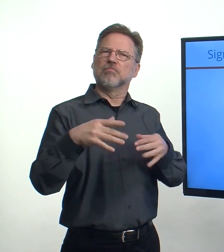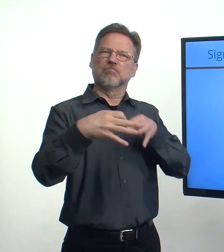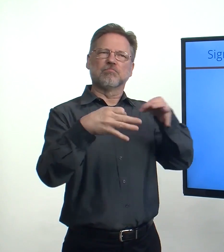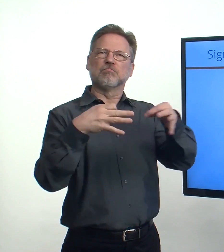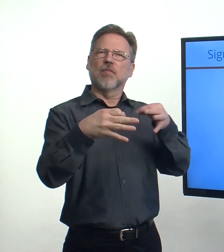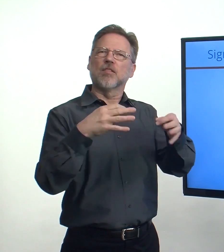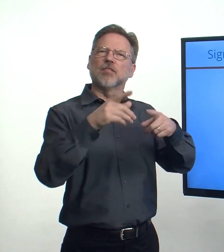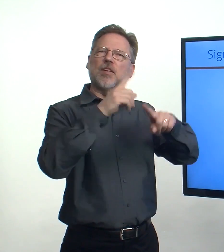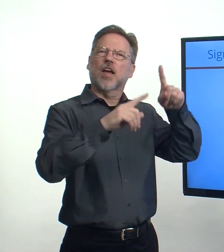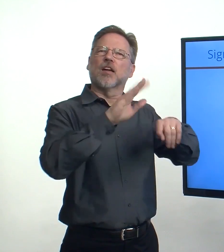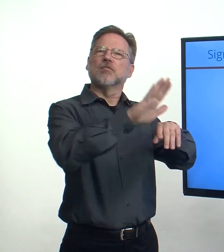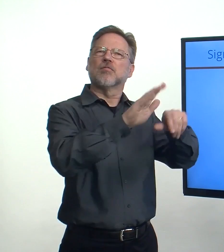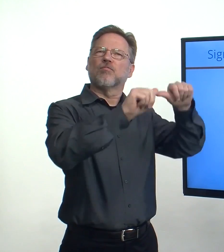of sign formation.